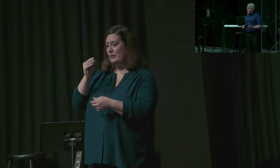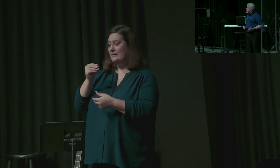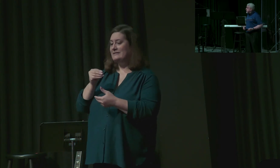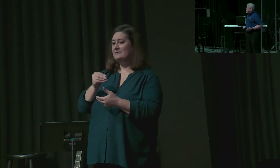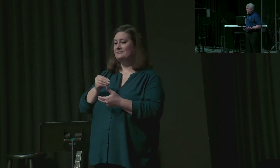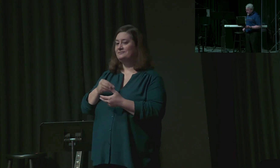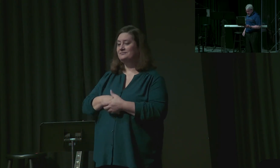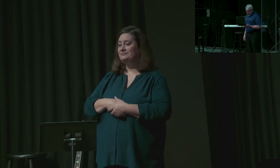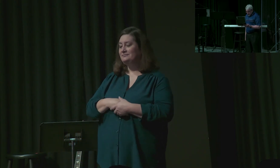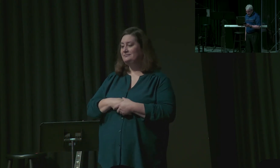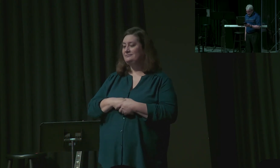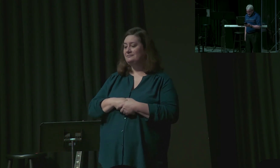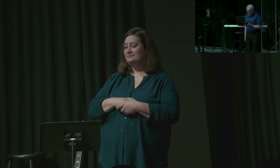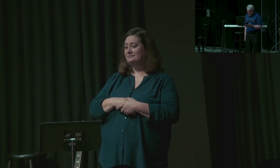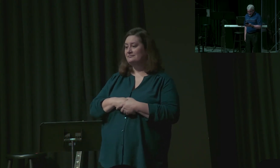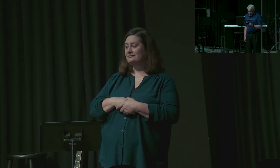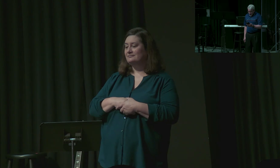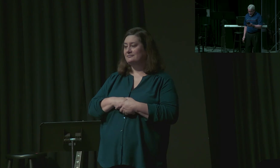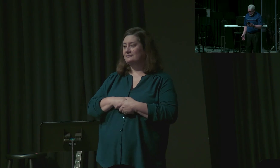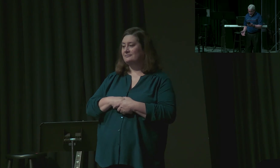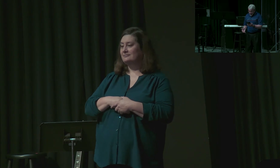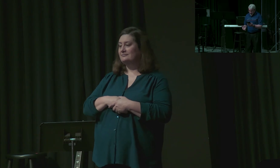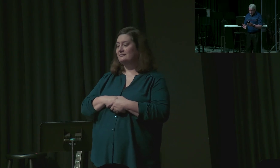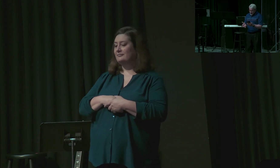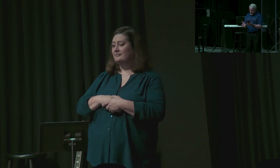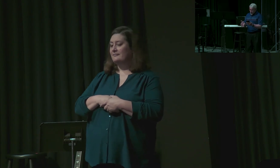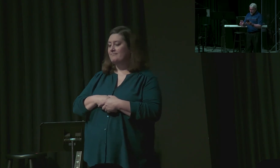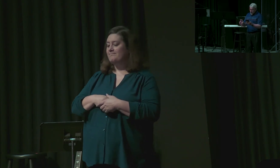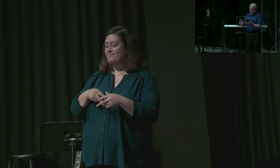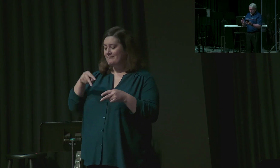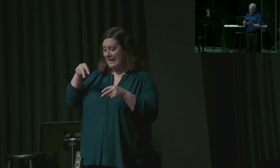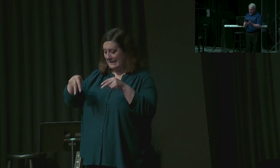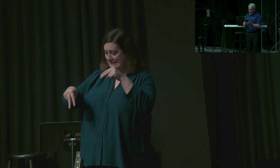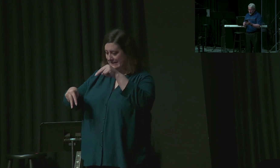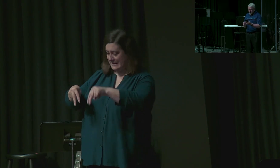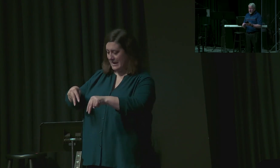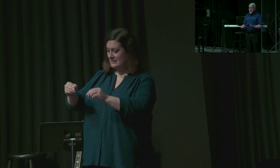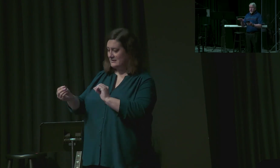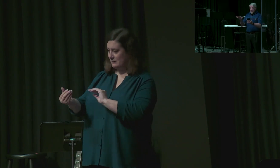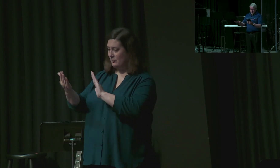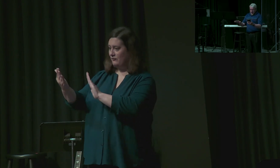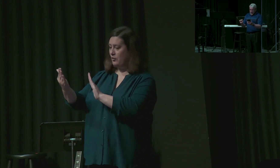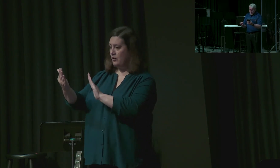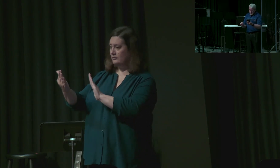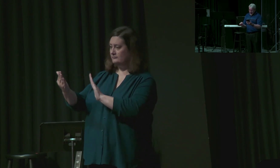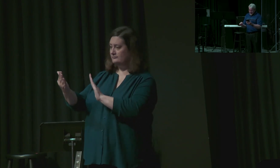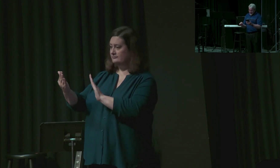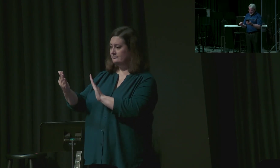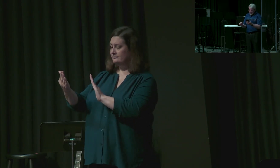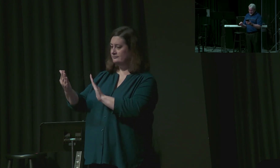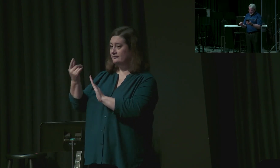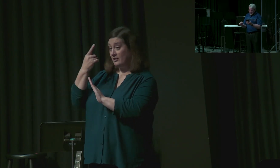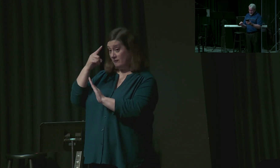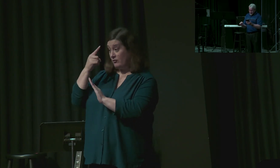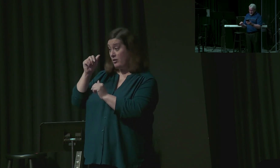the adoption of his sons. He stands them formally before Israel so that they can be